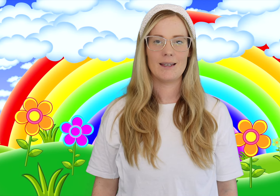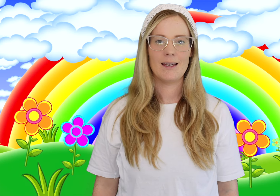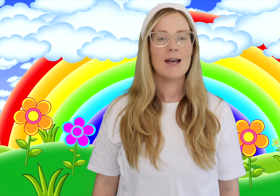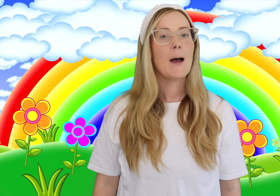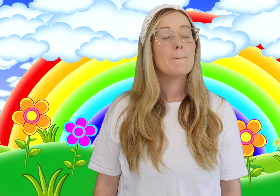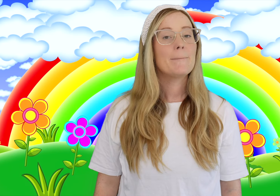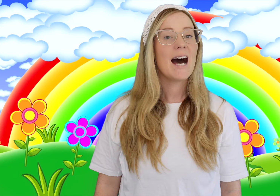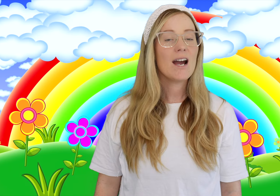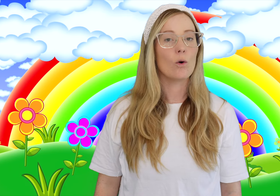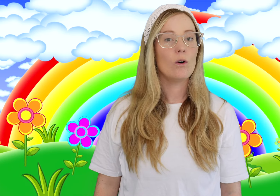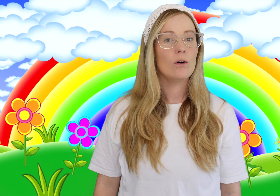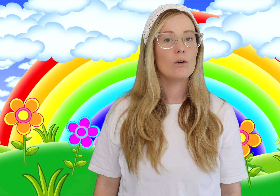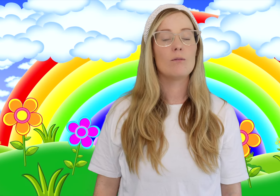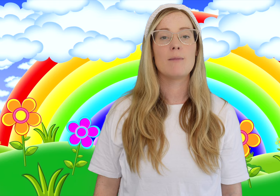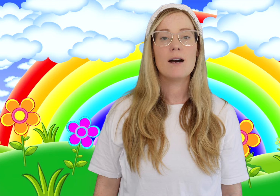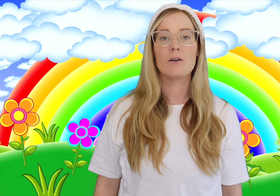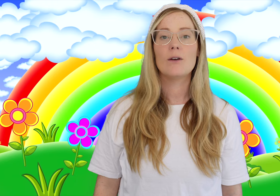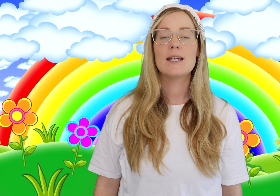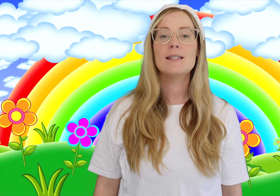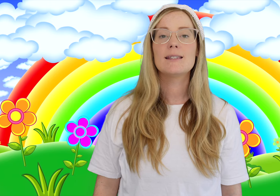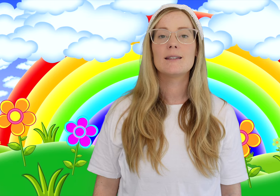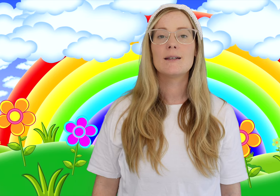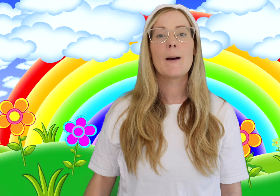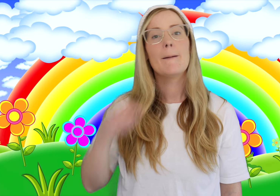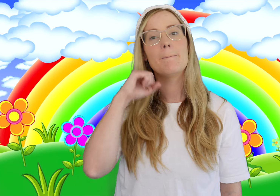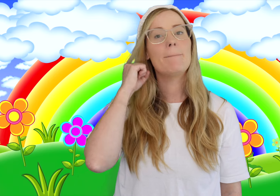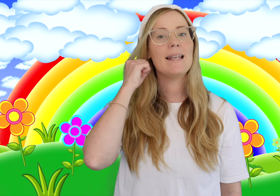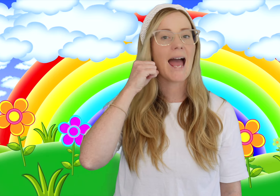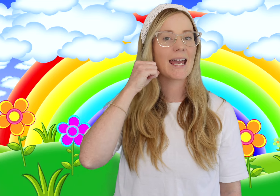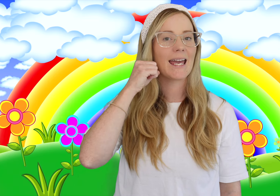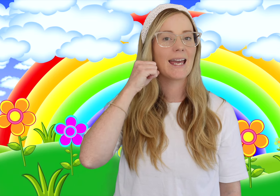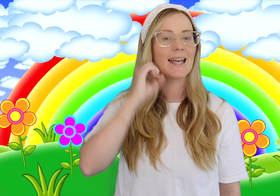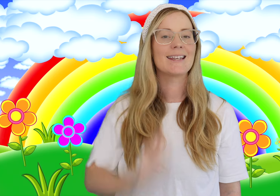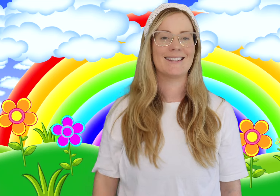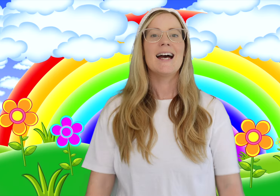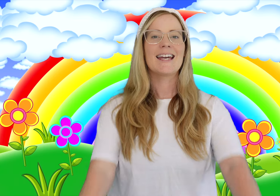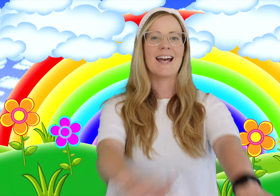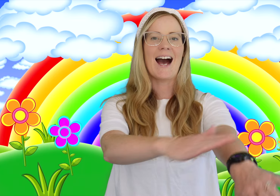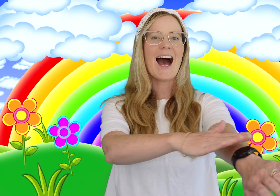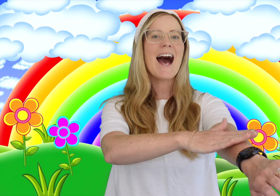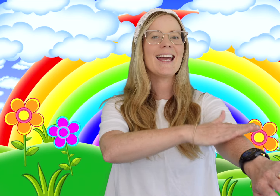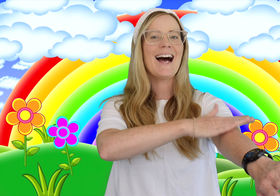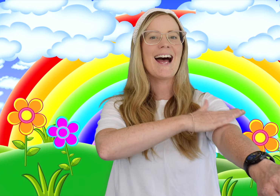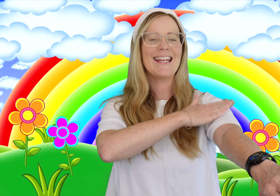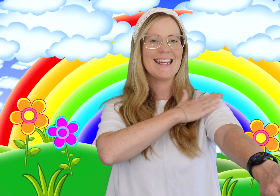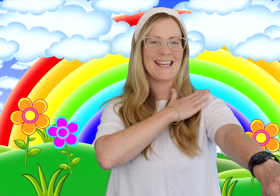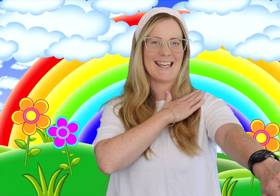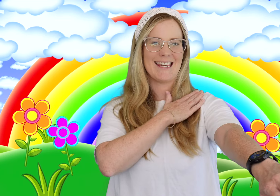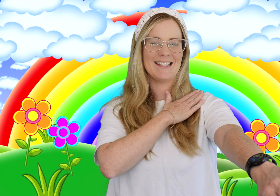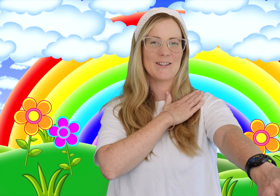Pango or māngu is black. Kākāriki is